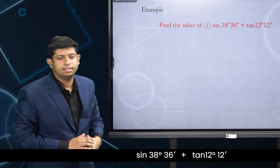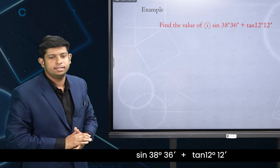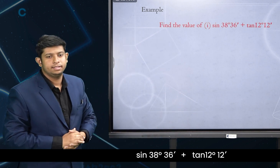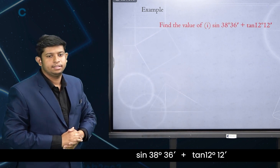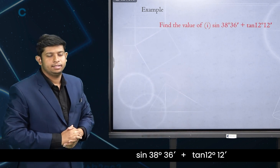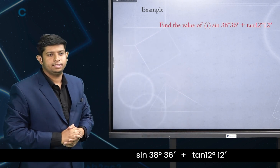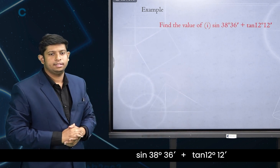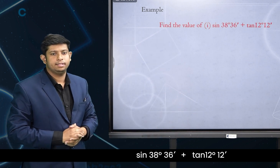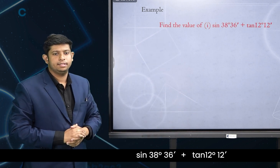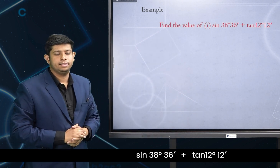minutes.